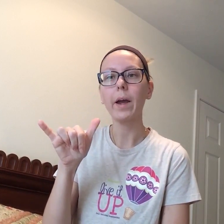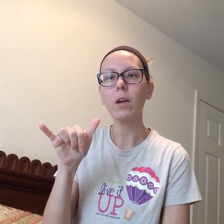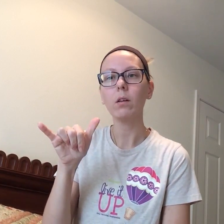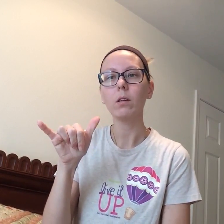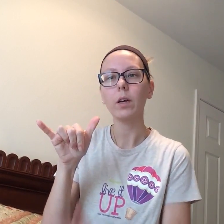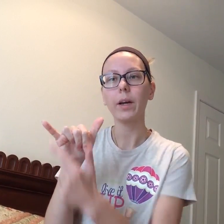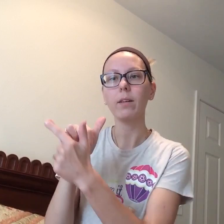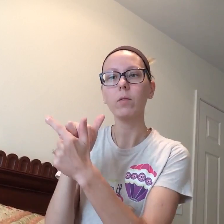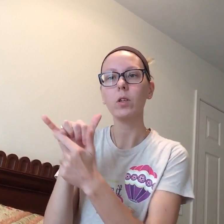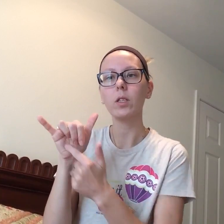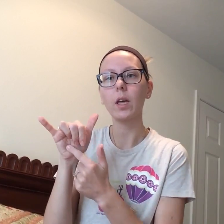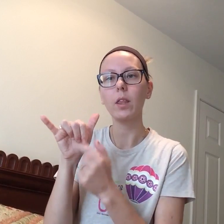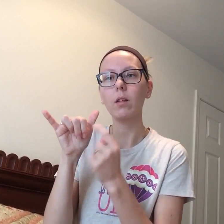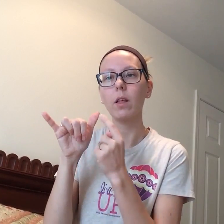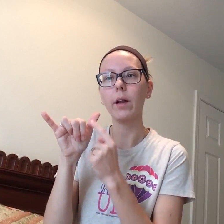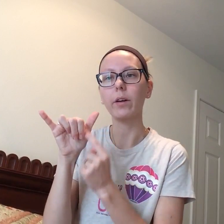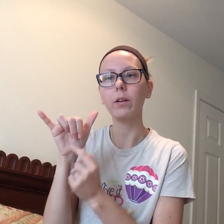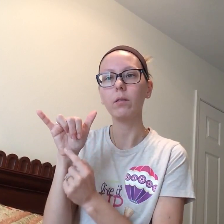Y kind of looks like the letter